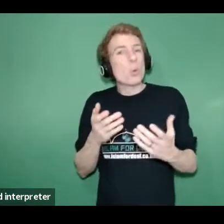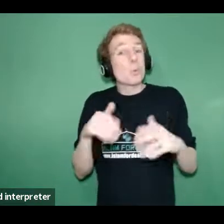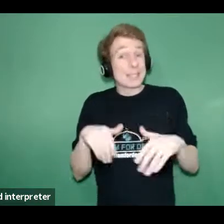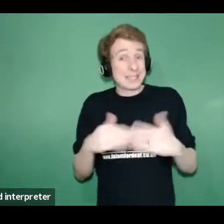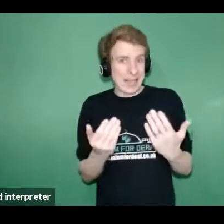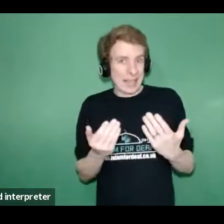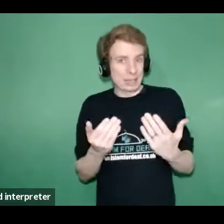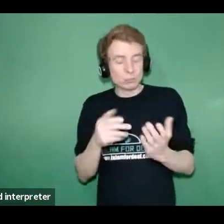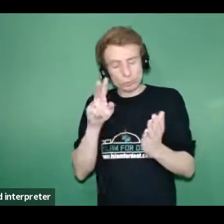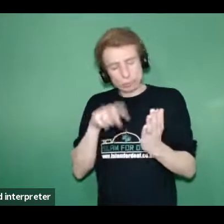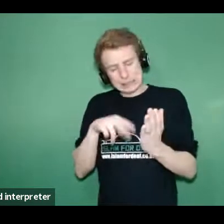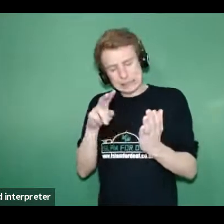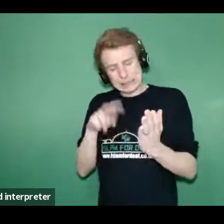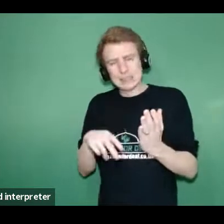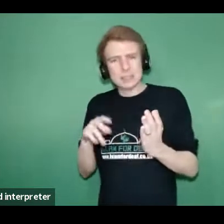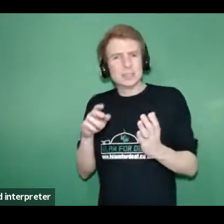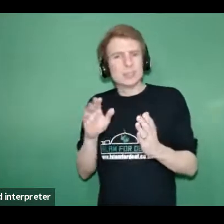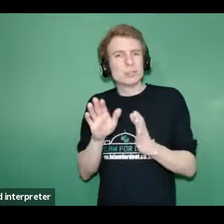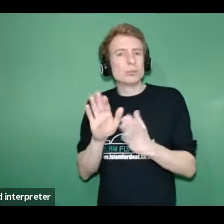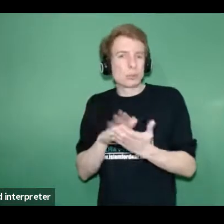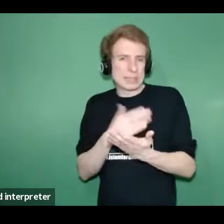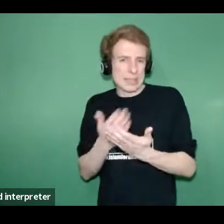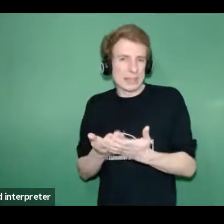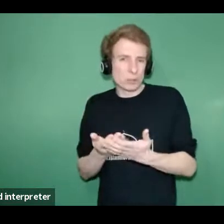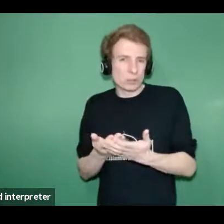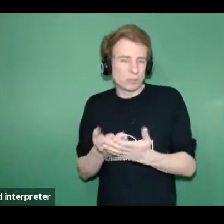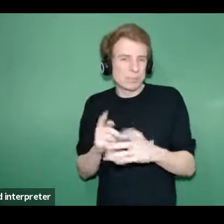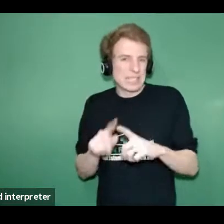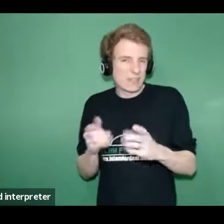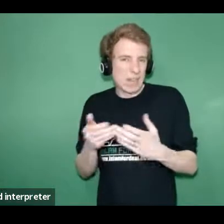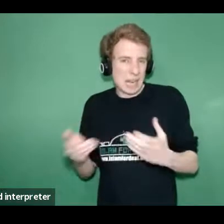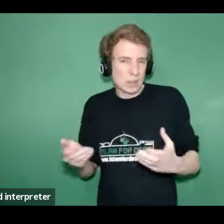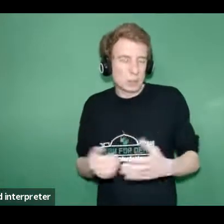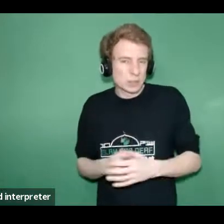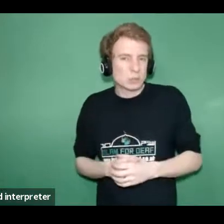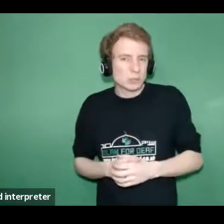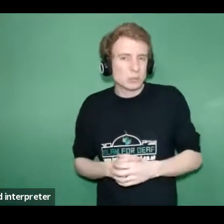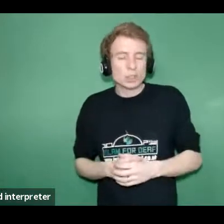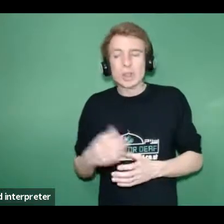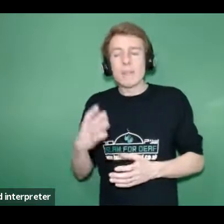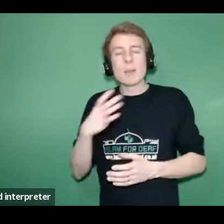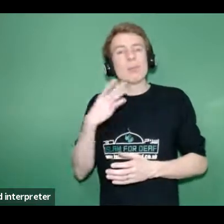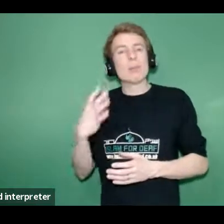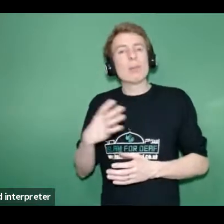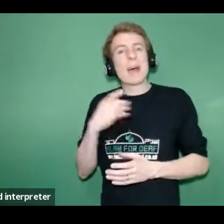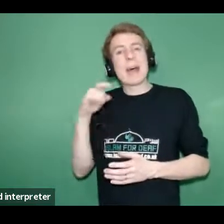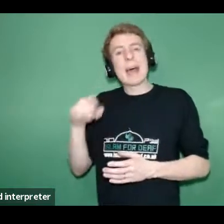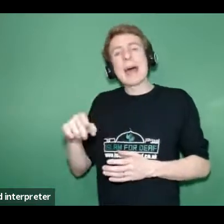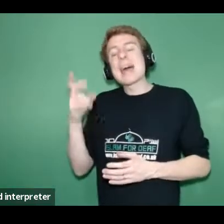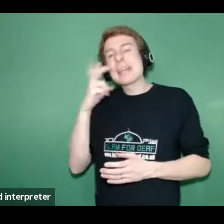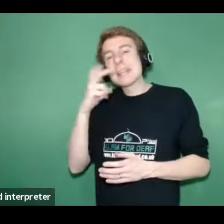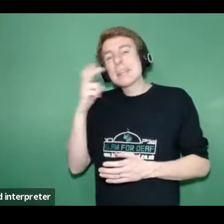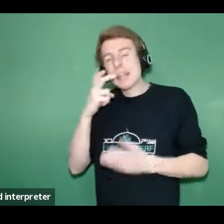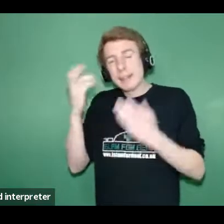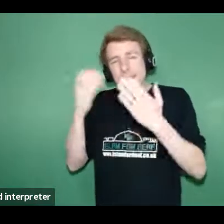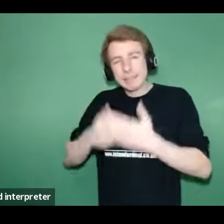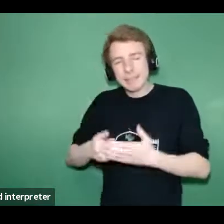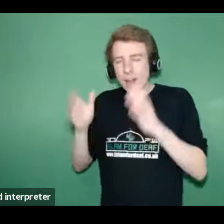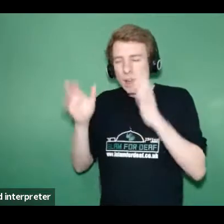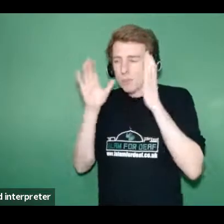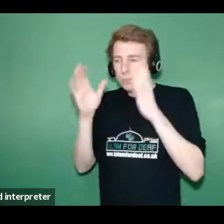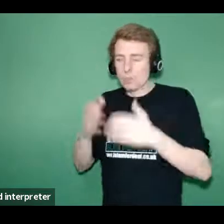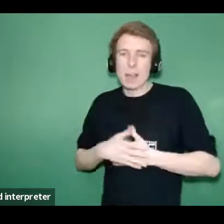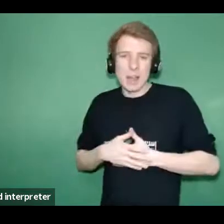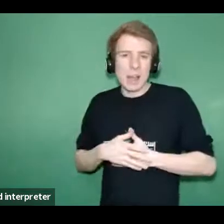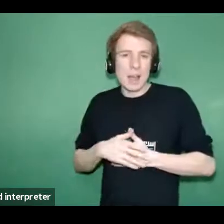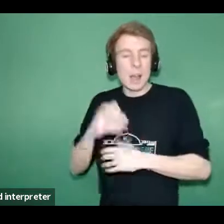for that which the Imam will recite for that night. And this is something that will help the individual in terms of their